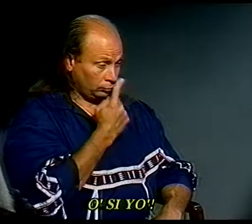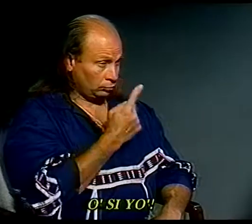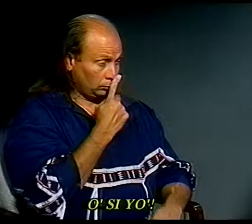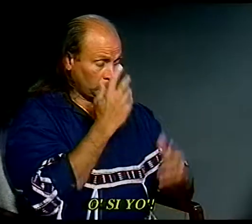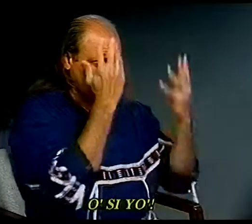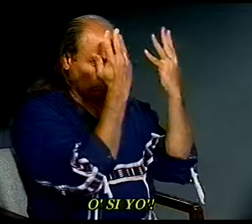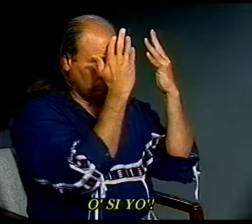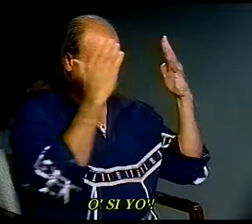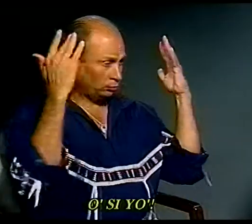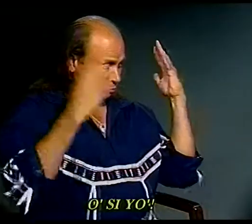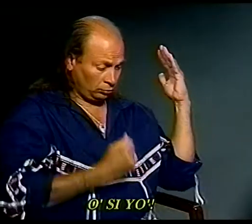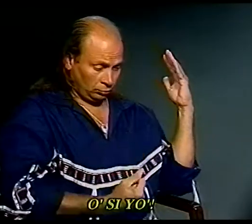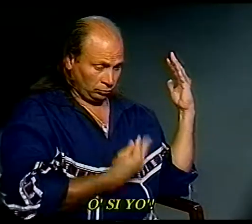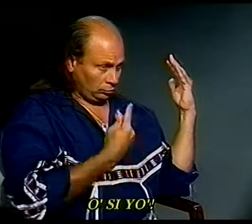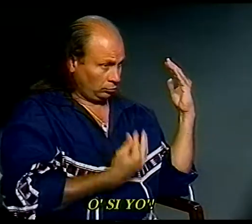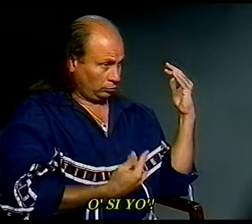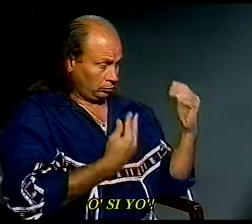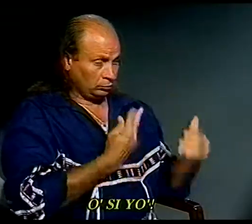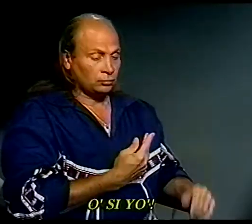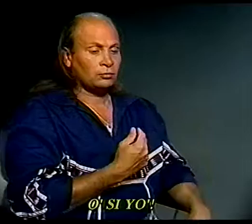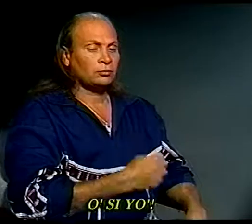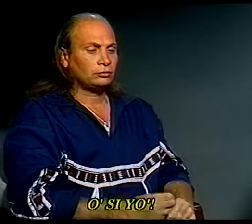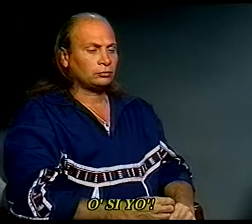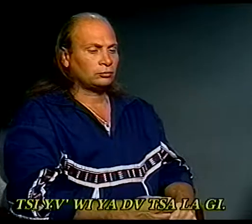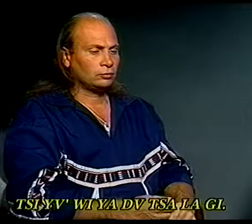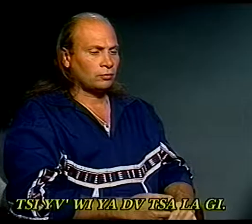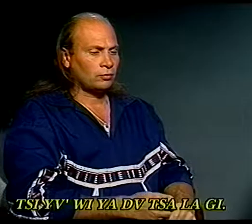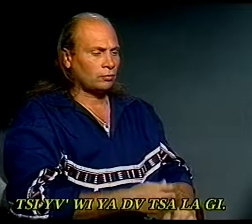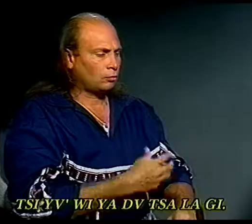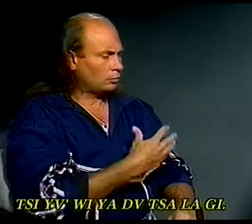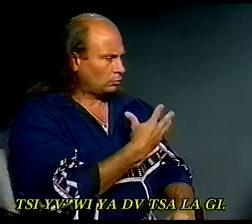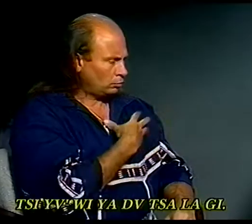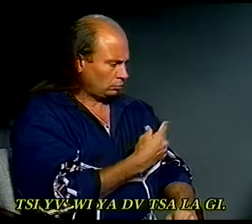Oh, sure. Che, un huiata, chalagi.